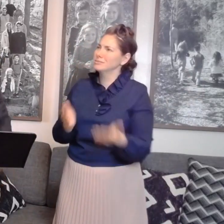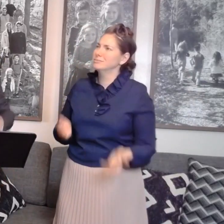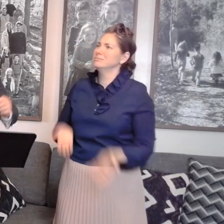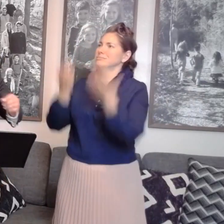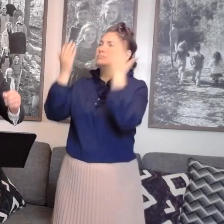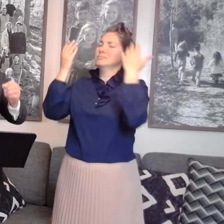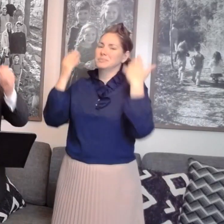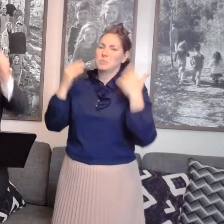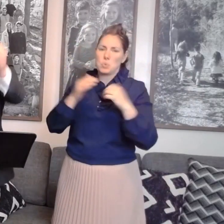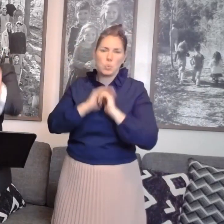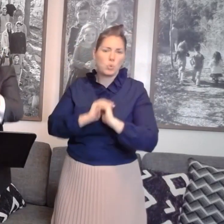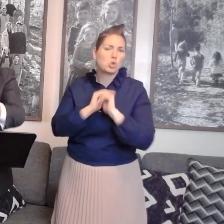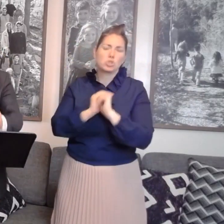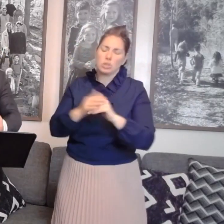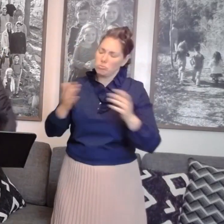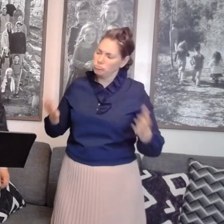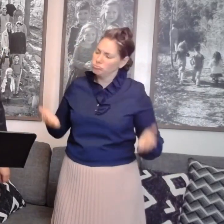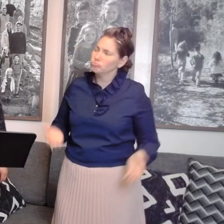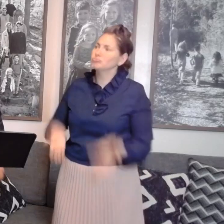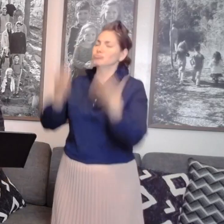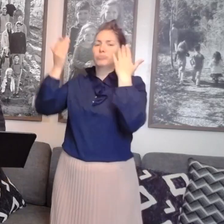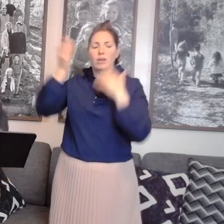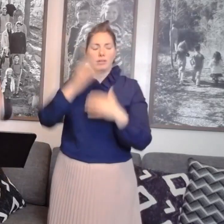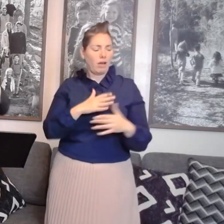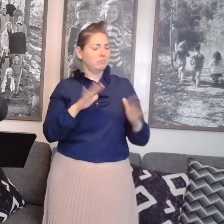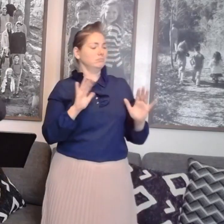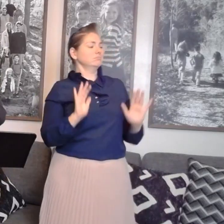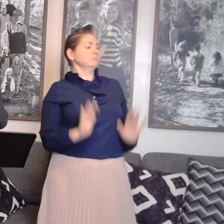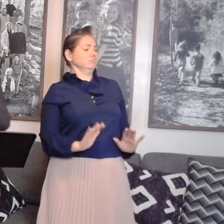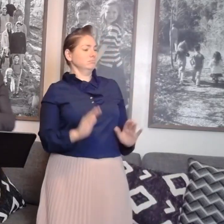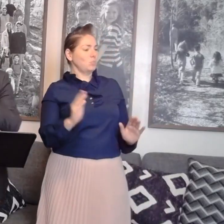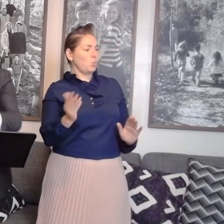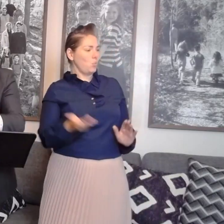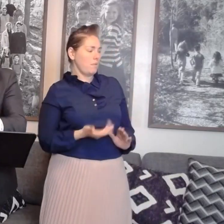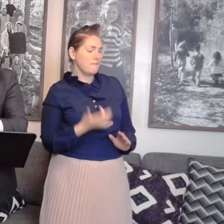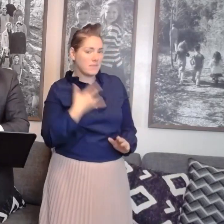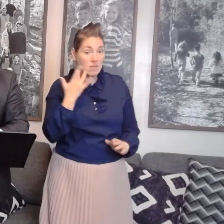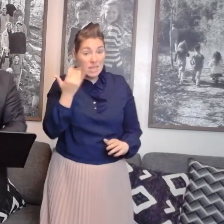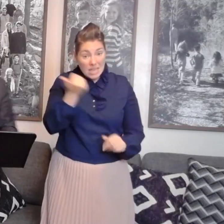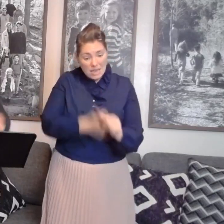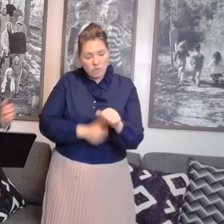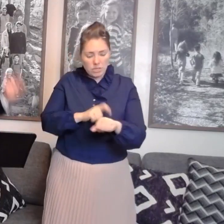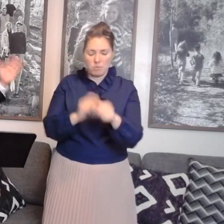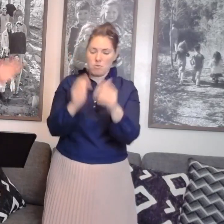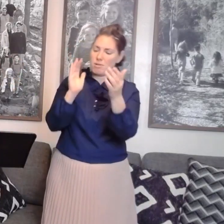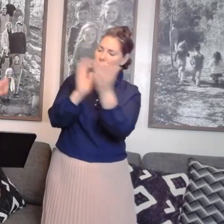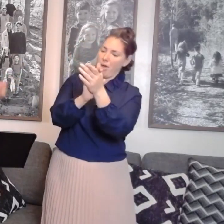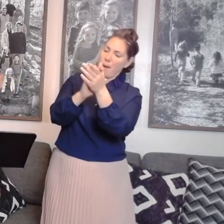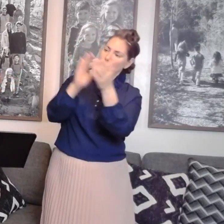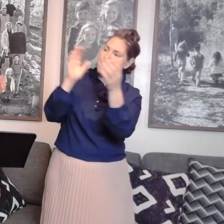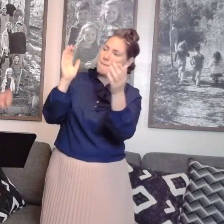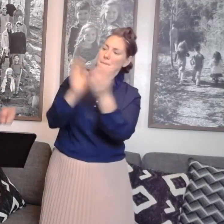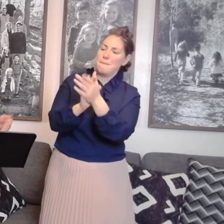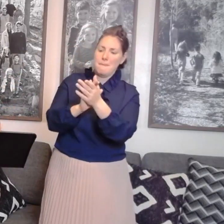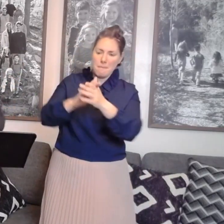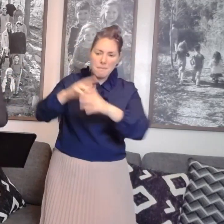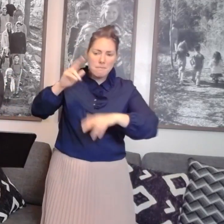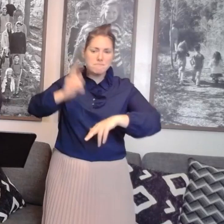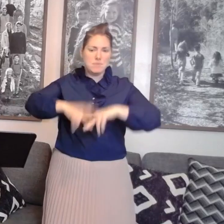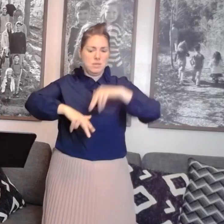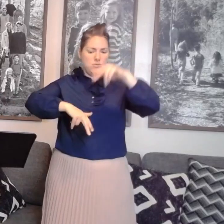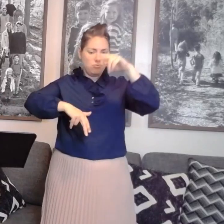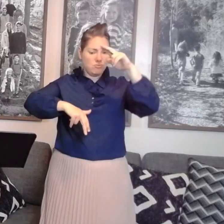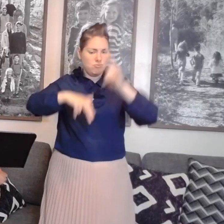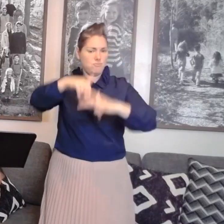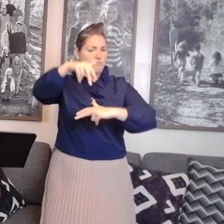up. Amen. Is when a little worship goes up. Yes. Every time you clap your hands, you are building God